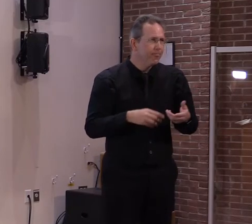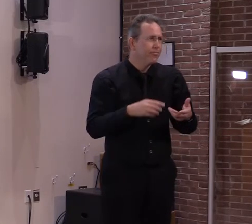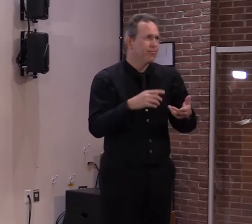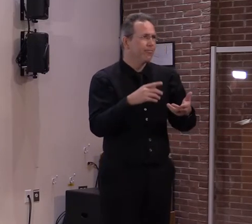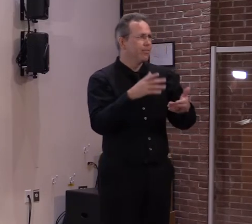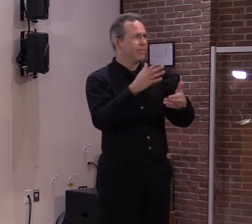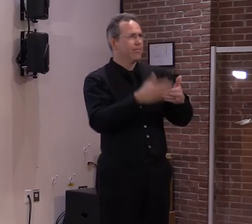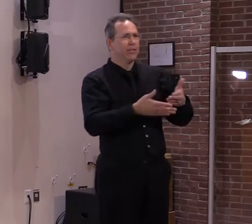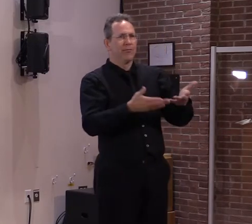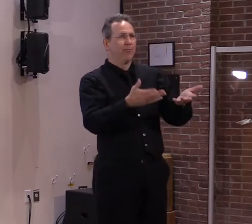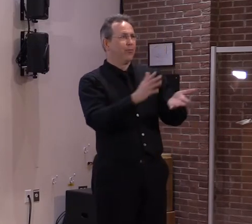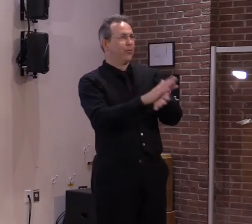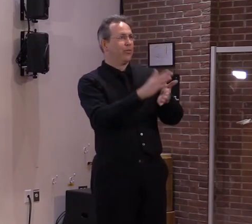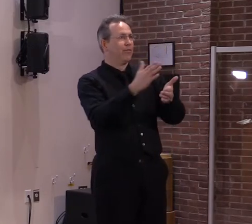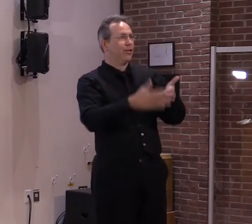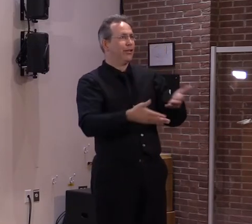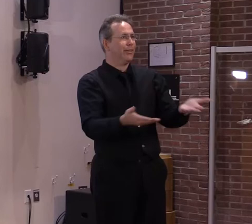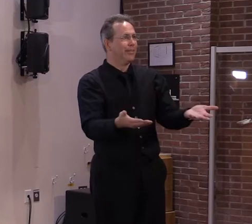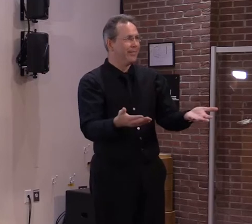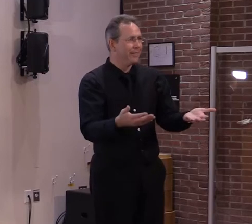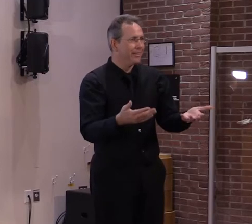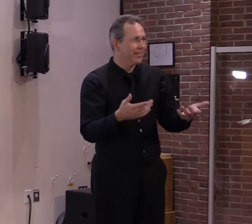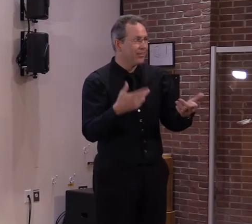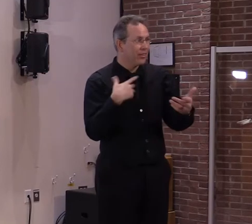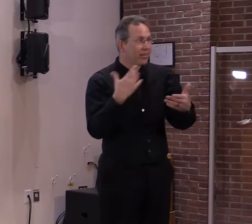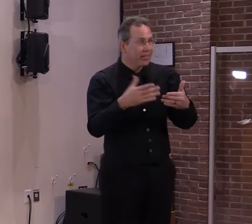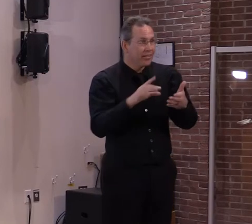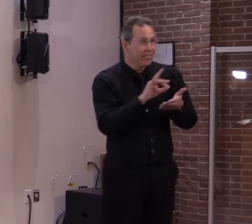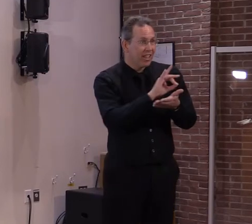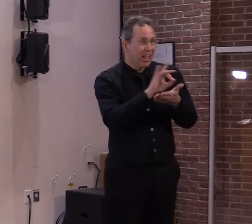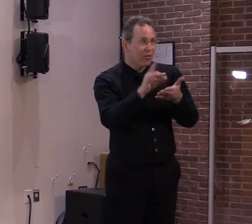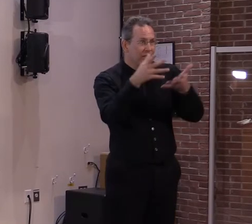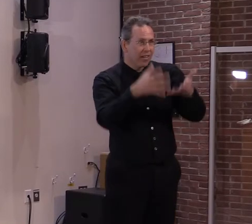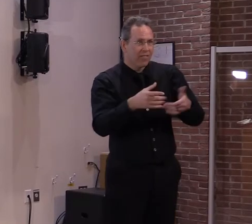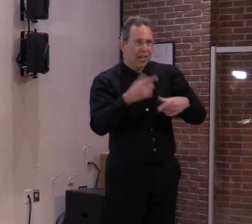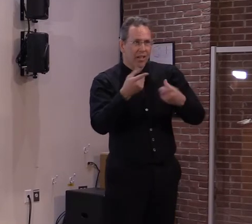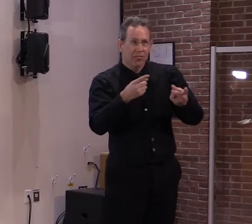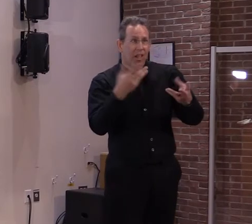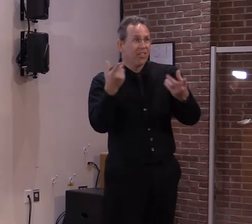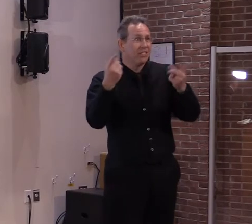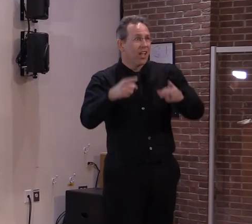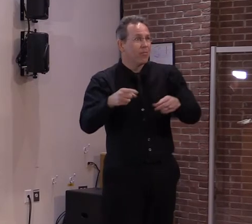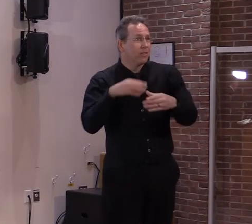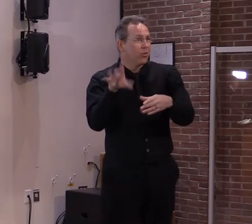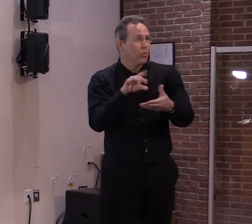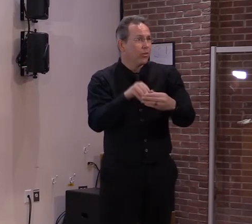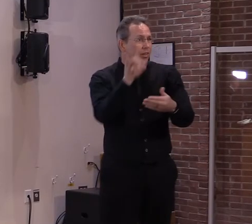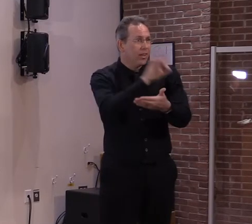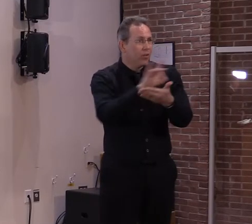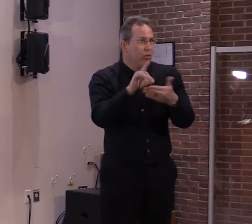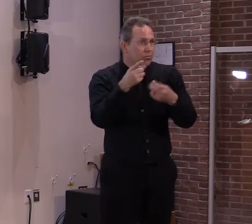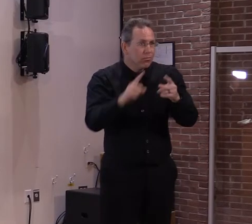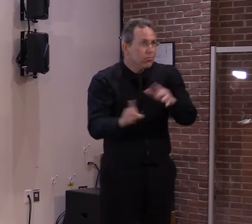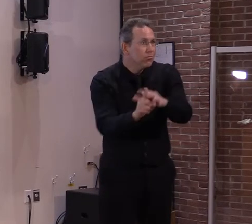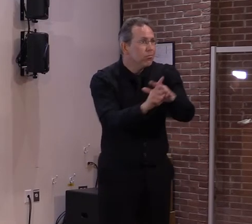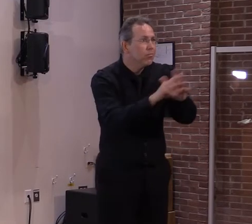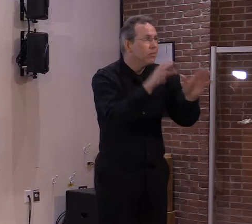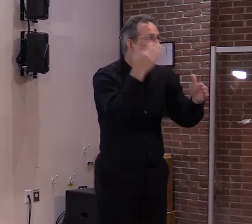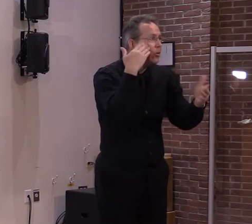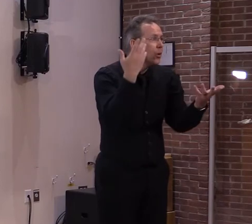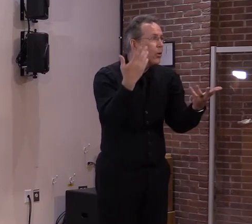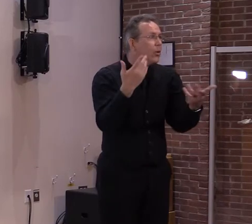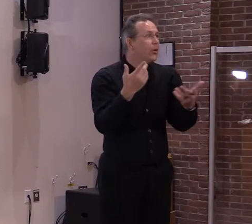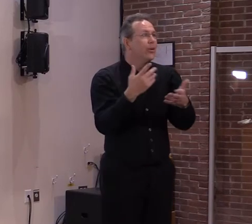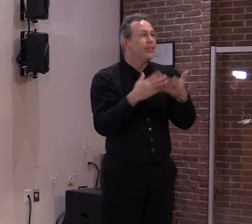a lot can happen in between. But I would hope that they wouldn't give up yet, that even if they could get back for a month, might